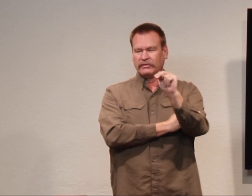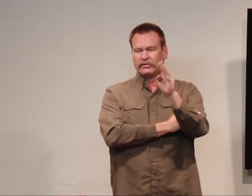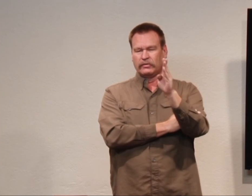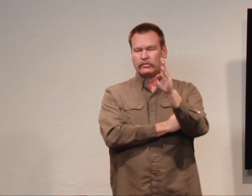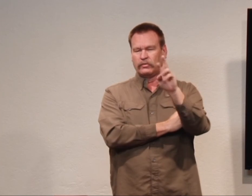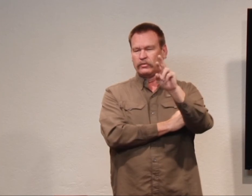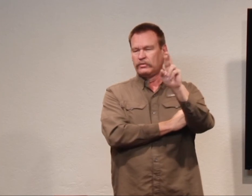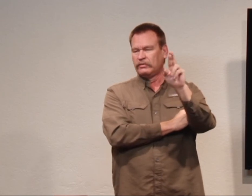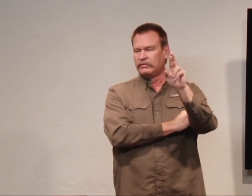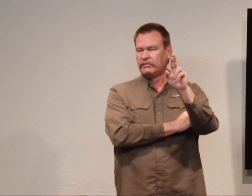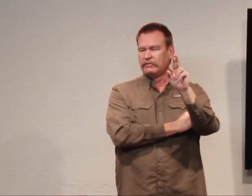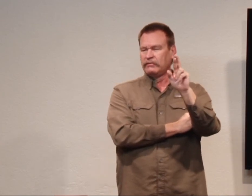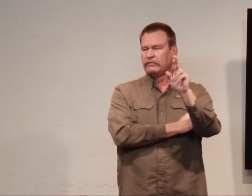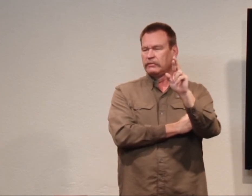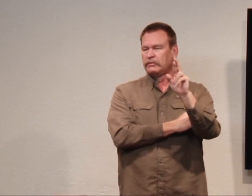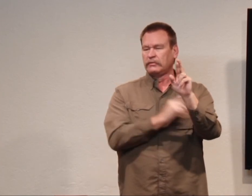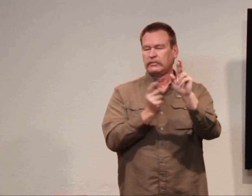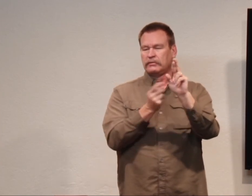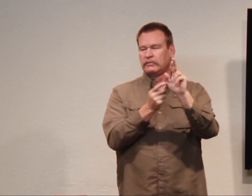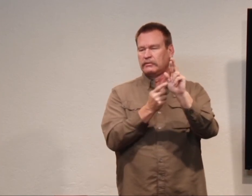for Ron Burr.